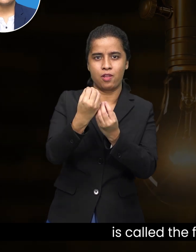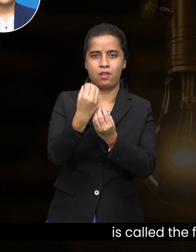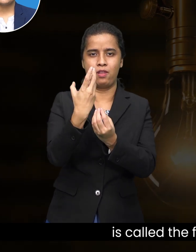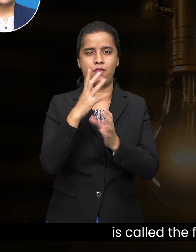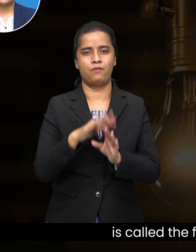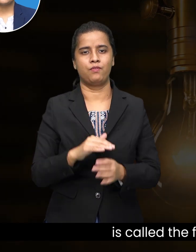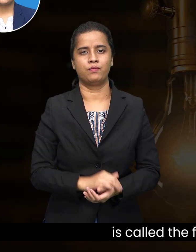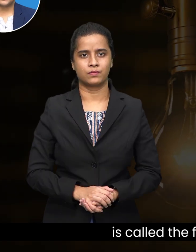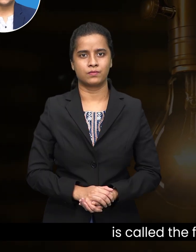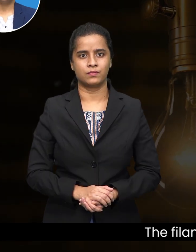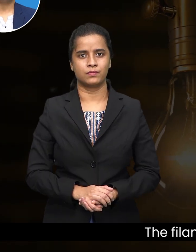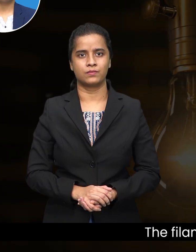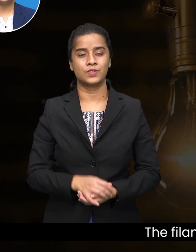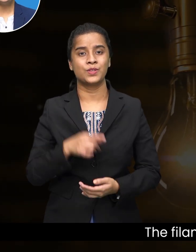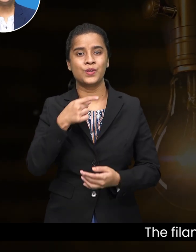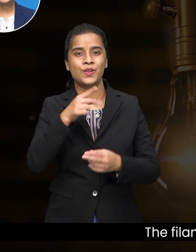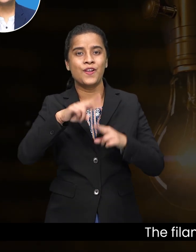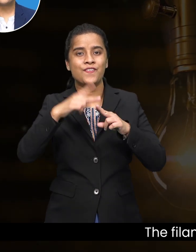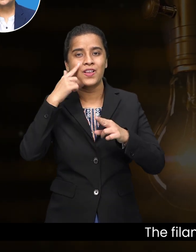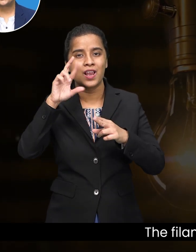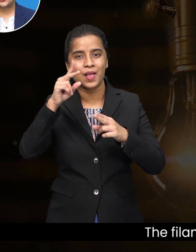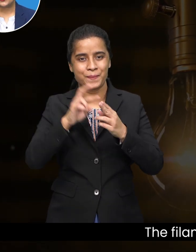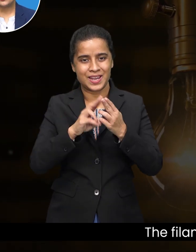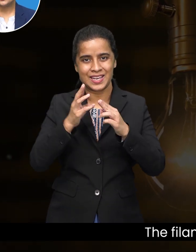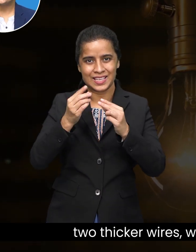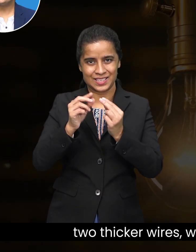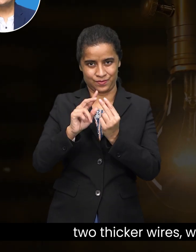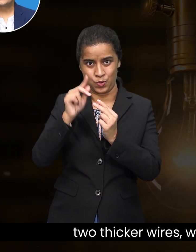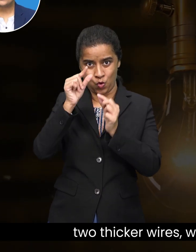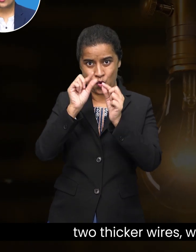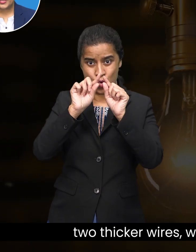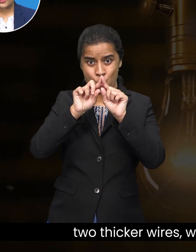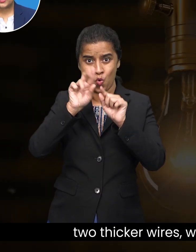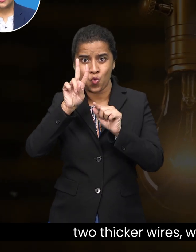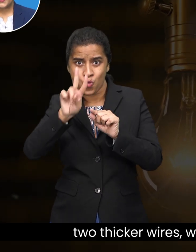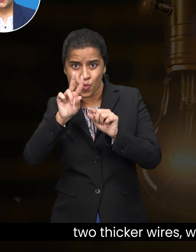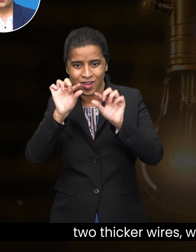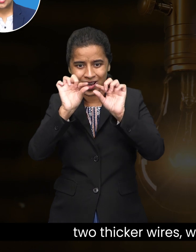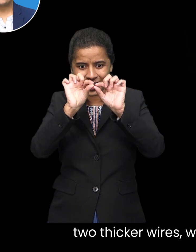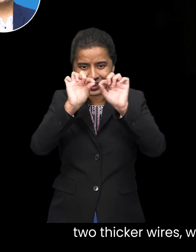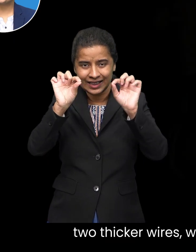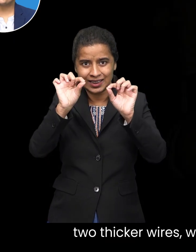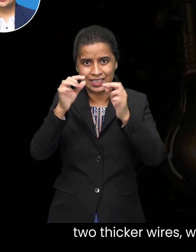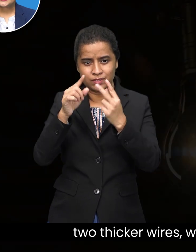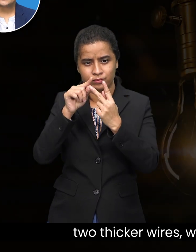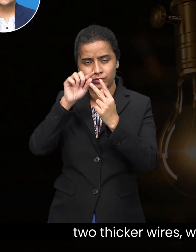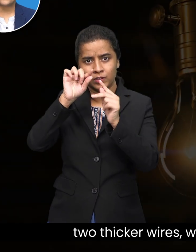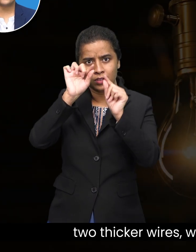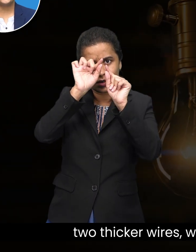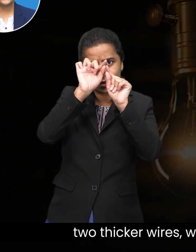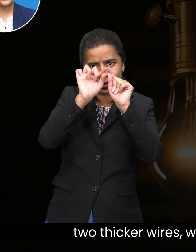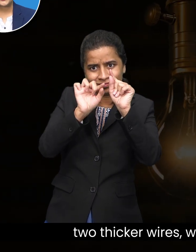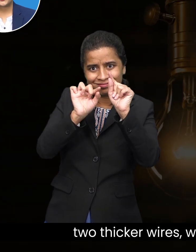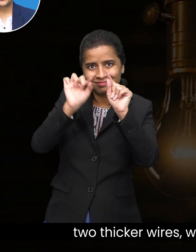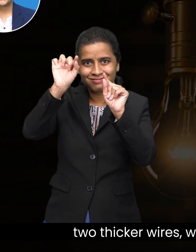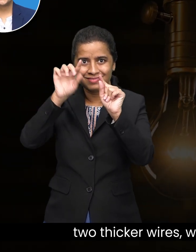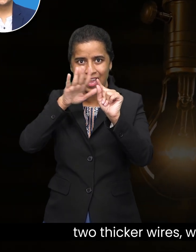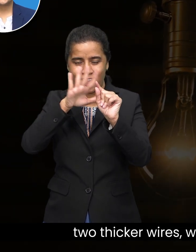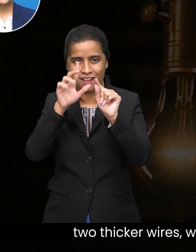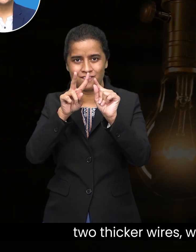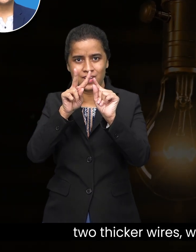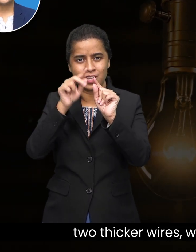The filament is fixed to two thicker wires which provide support to